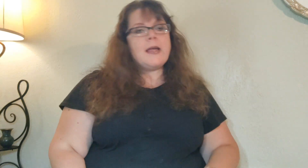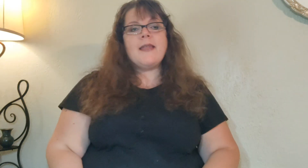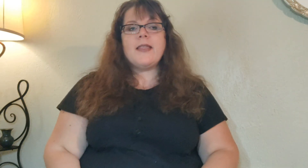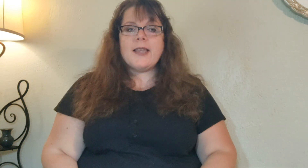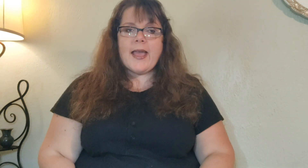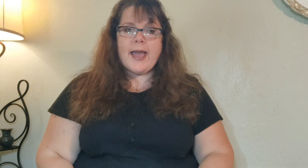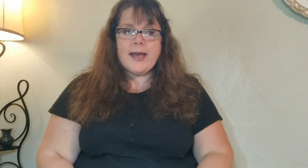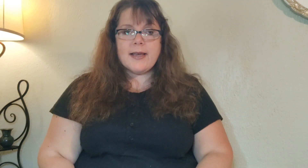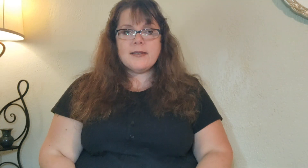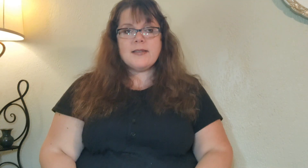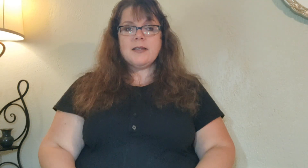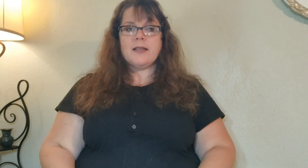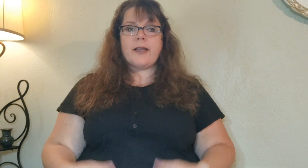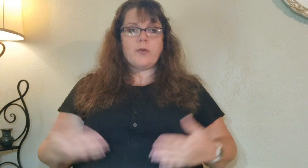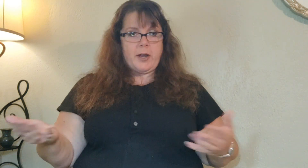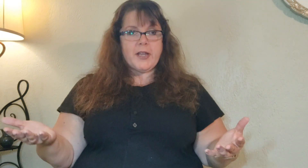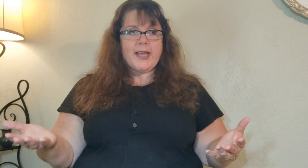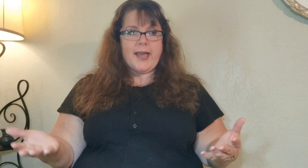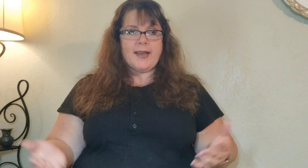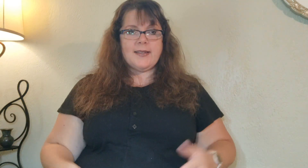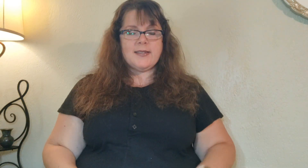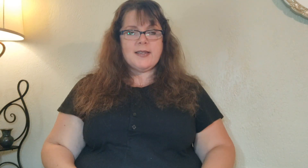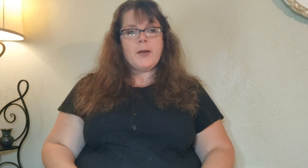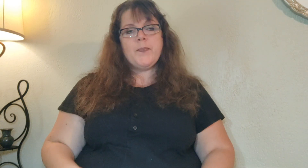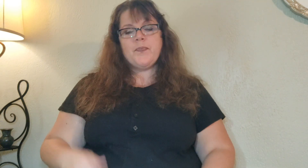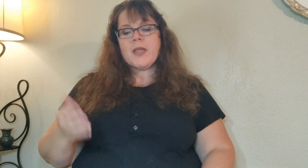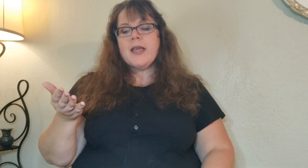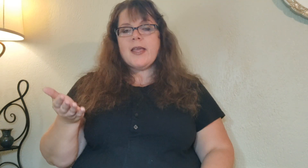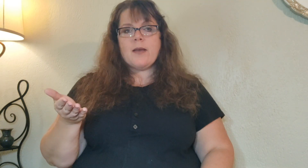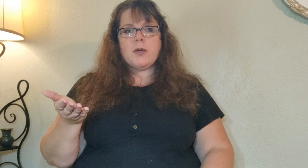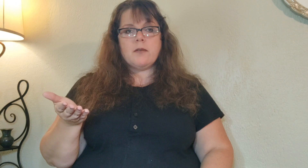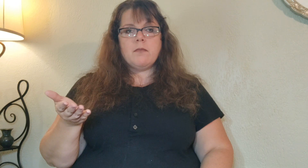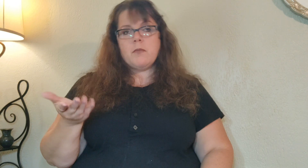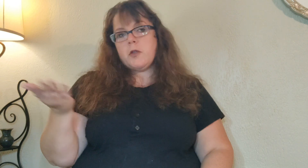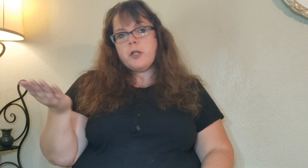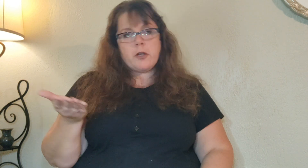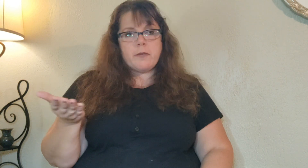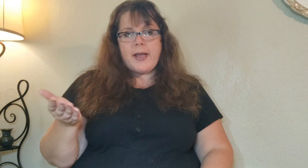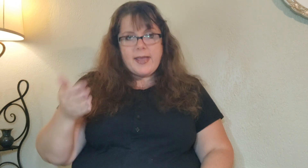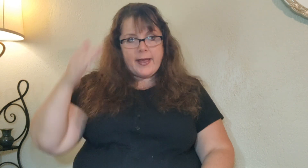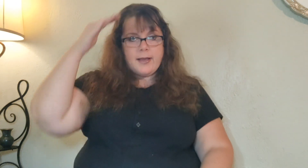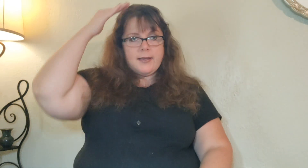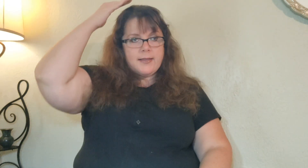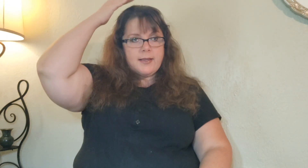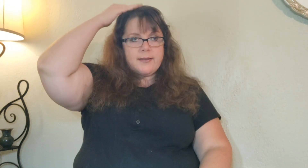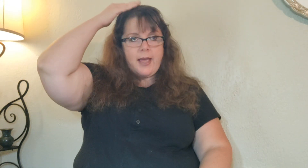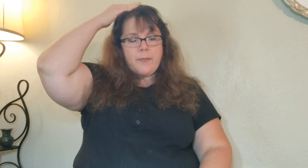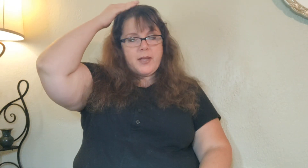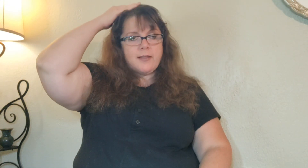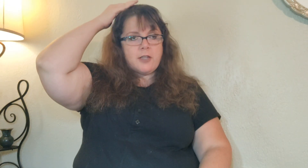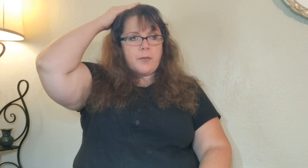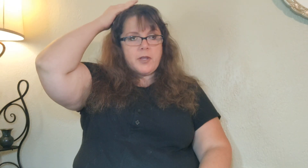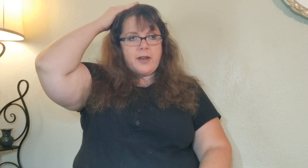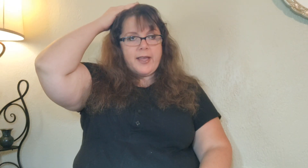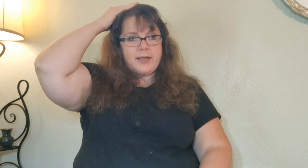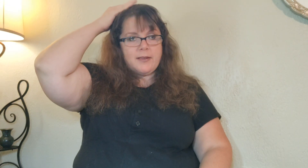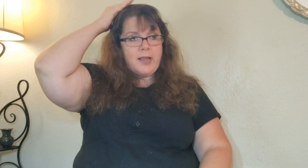And then hats, like wearing a hat, it would, you know, your right hand and then tapping the top of your head,